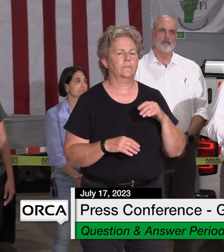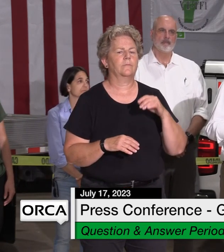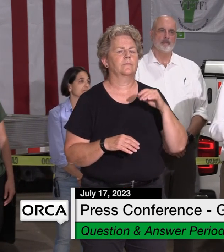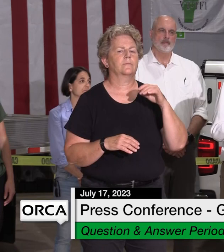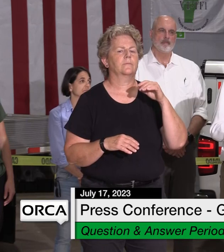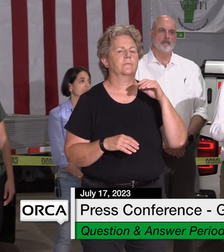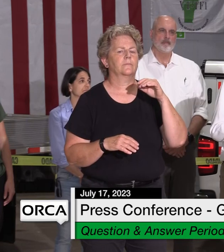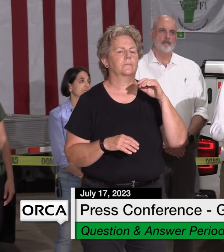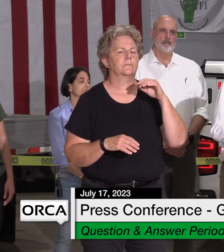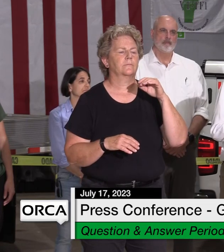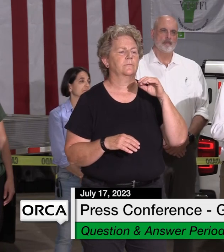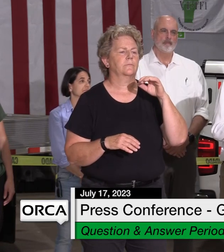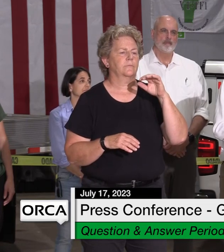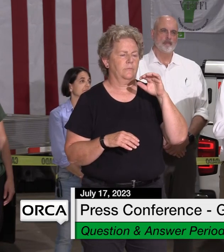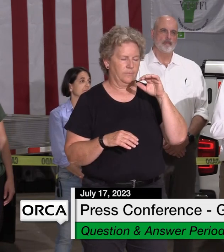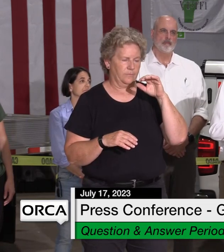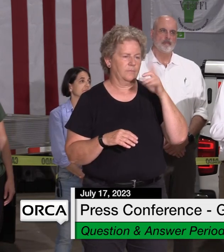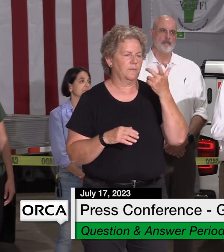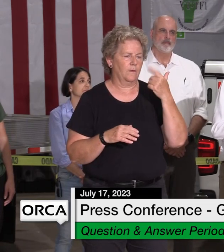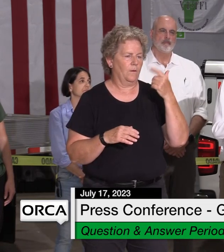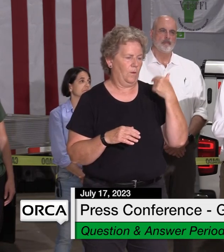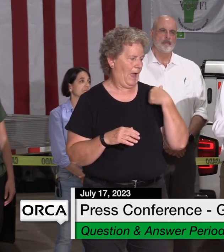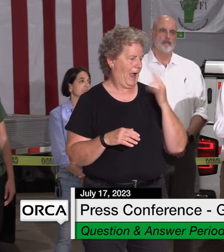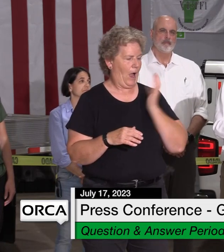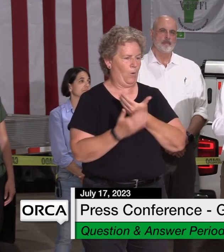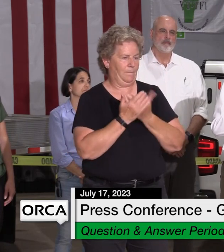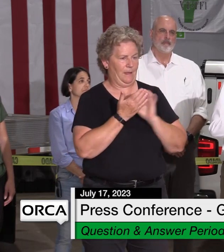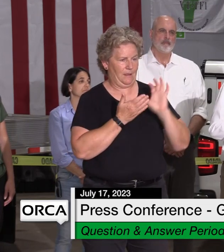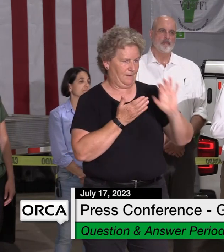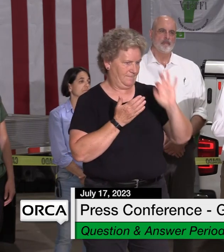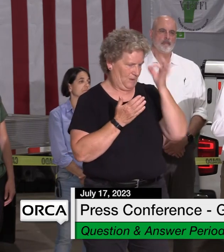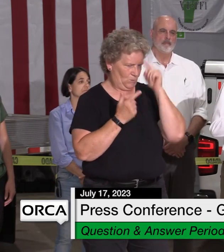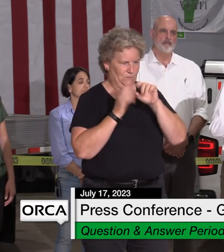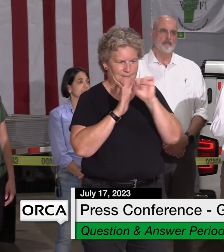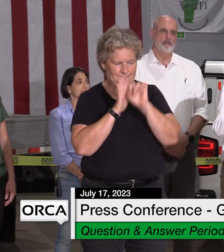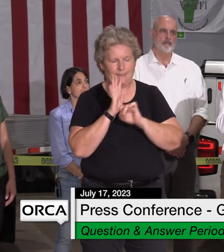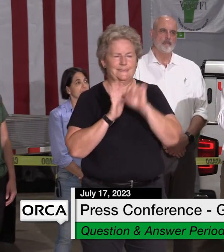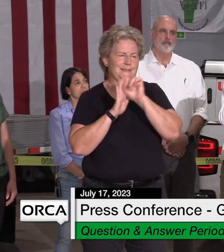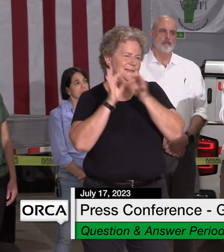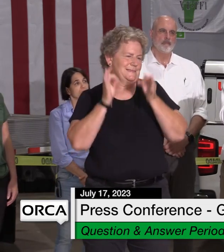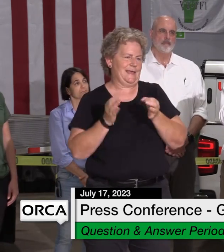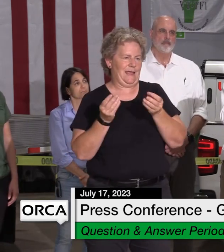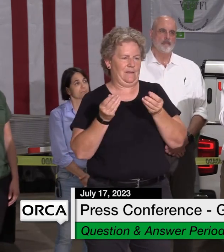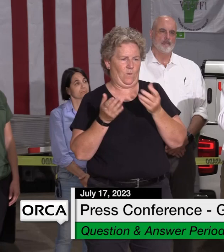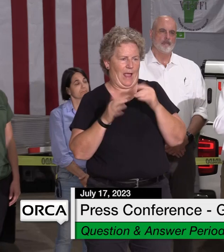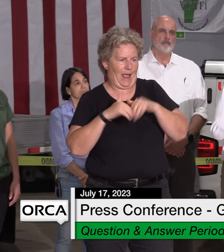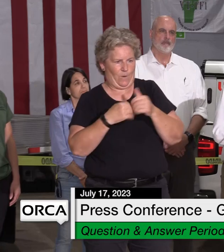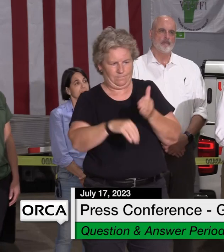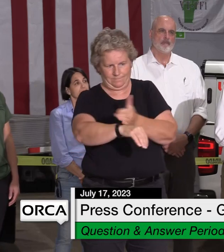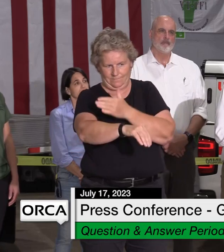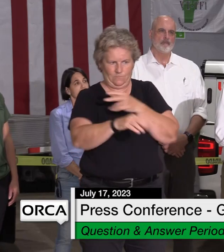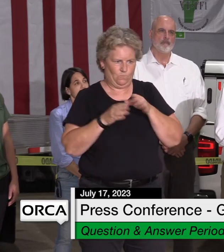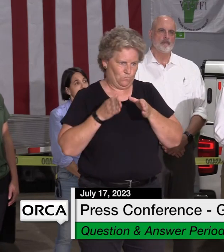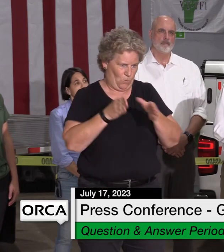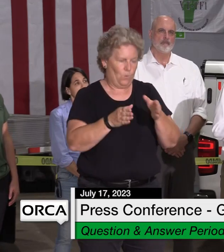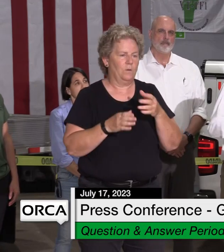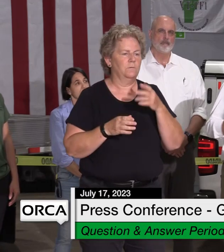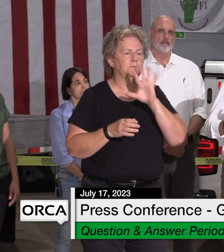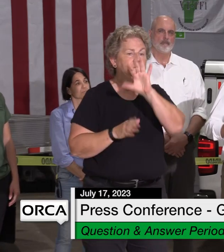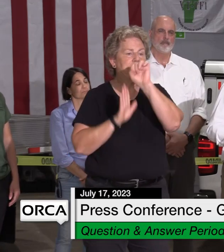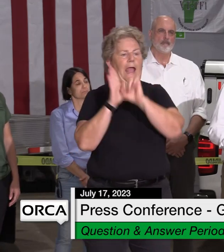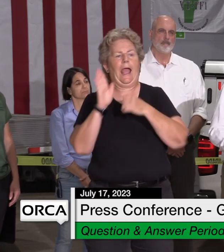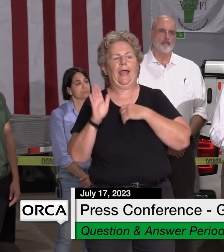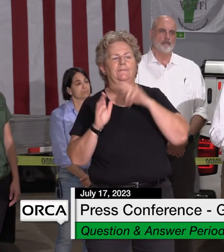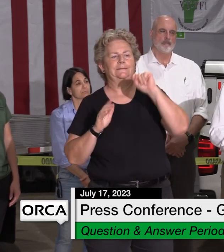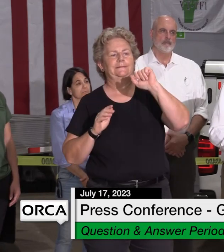that state envisions its funding structure. At the federal level, we've seen general dollars going in to meet that gap in the Highway Trust Fund. There